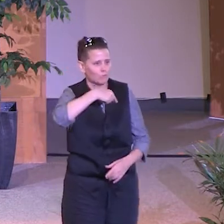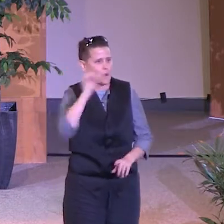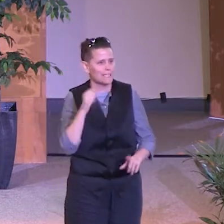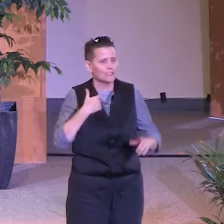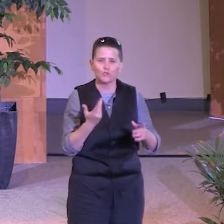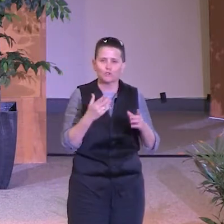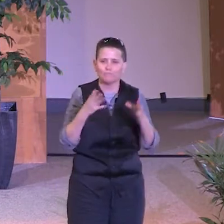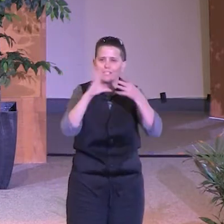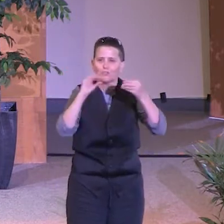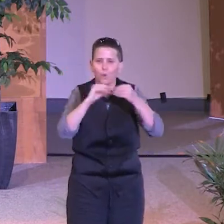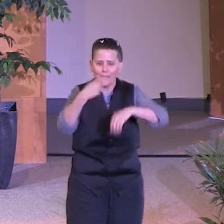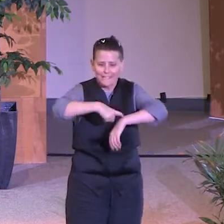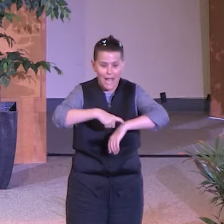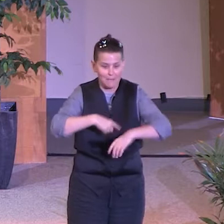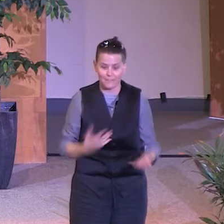up.